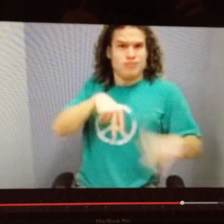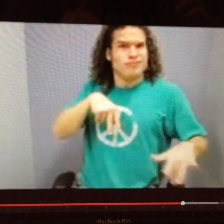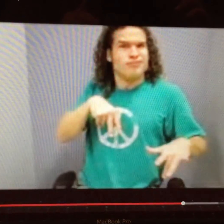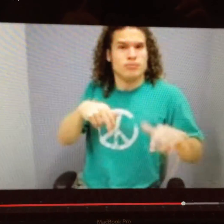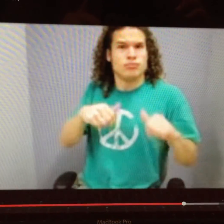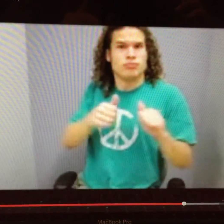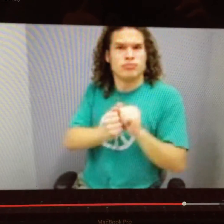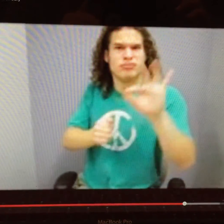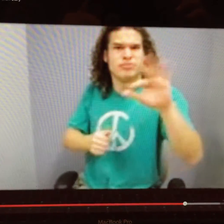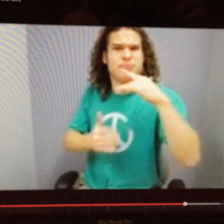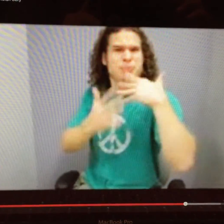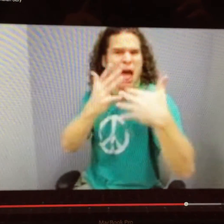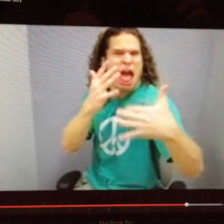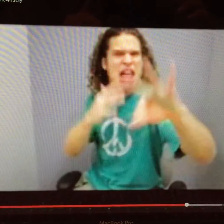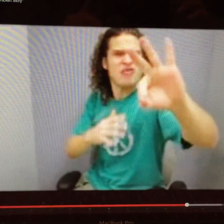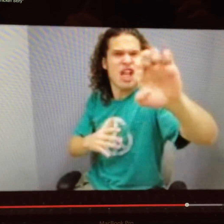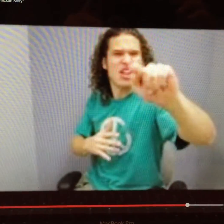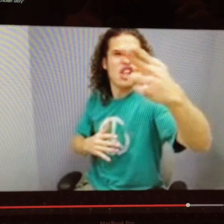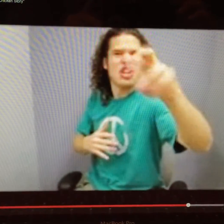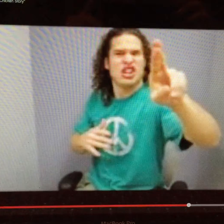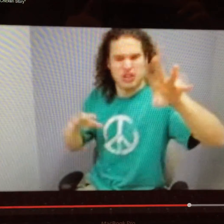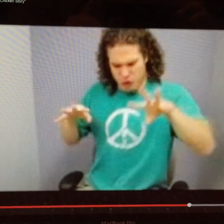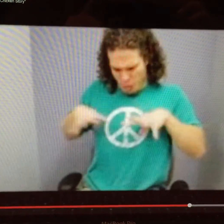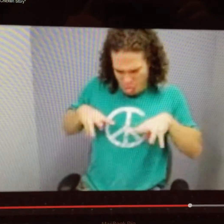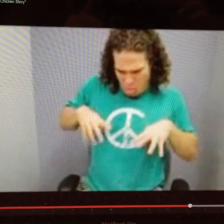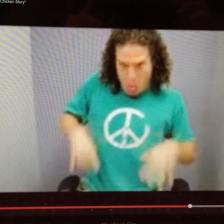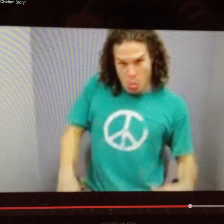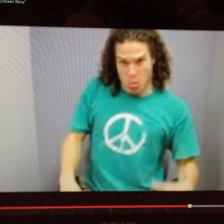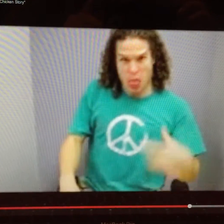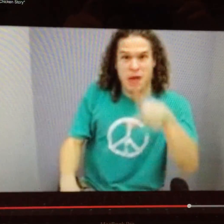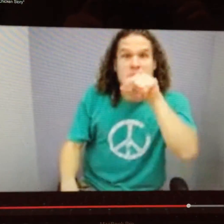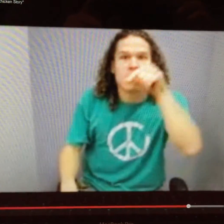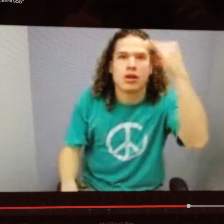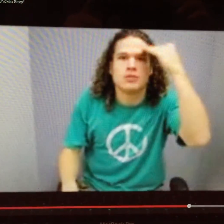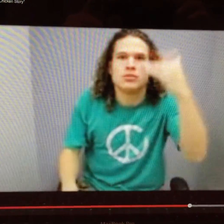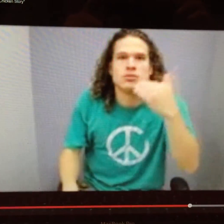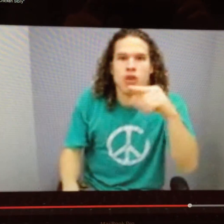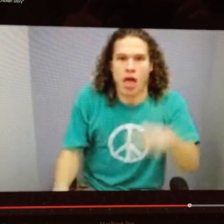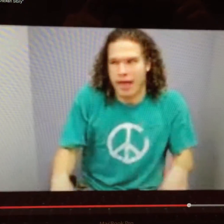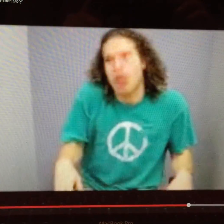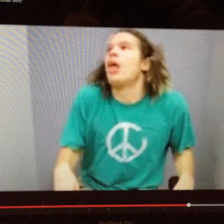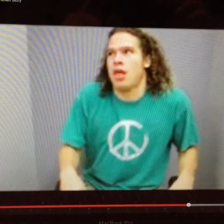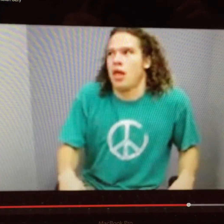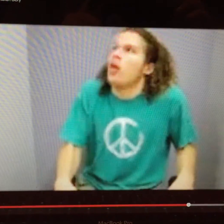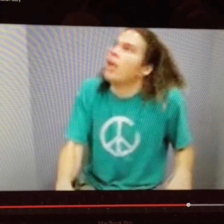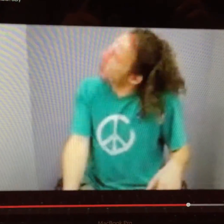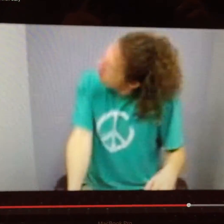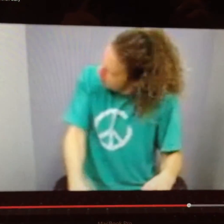there was a woman. She was completely naked and drenched in blood.